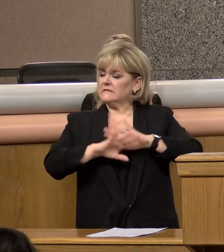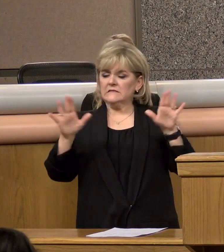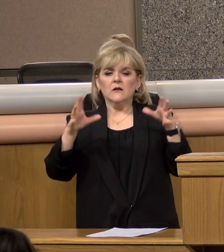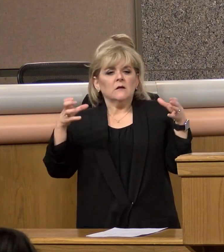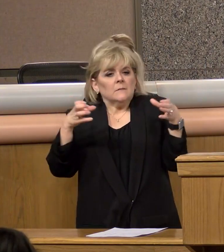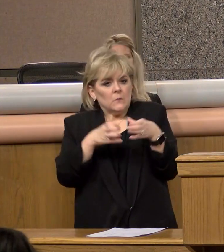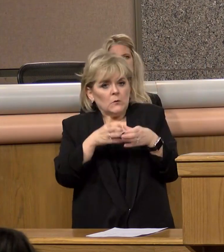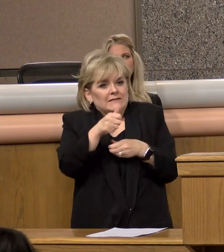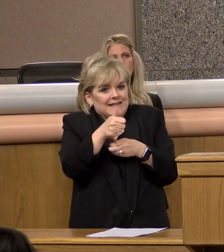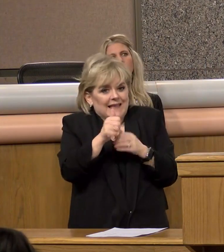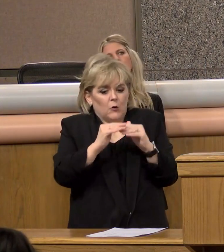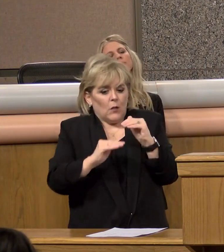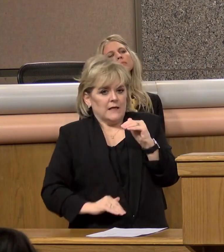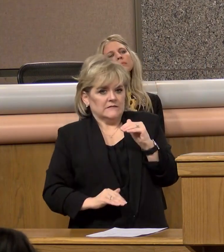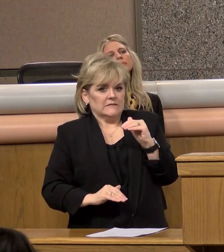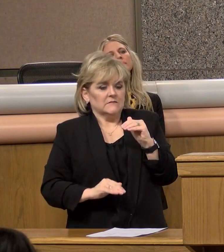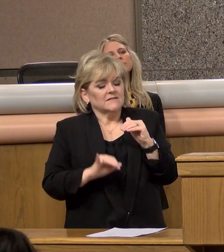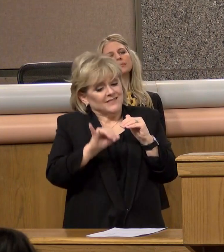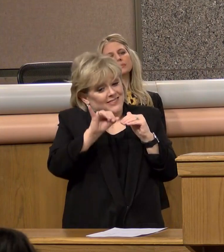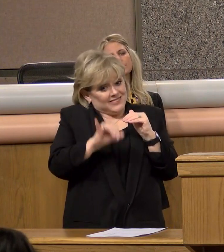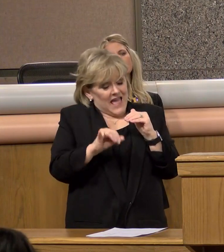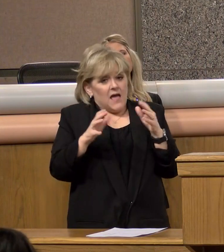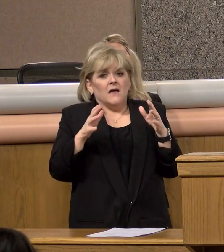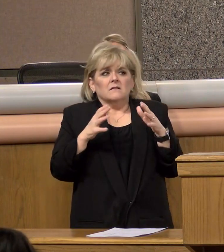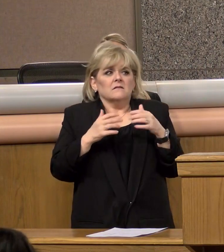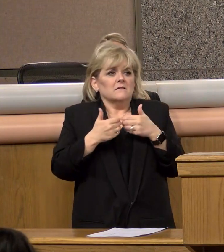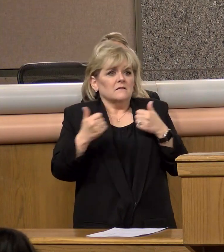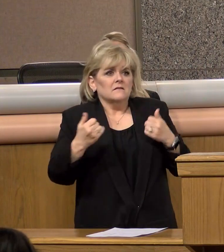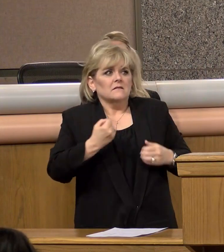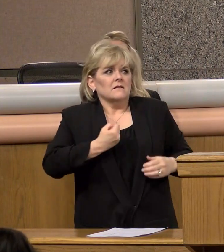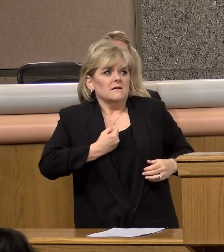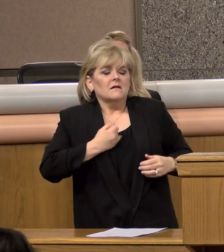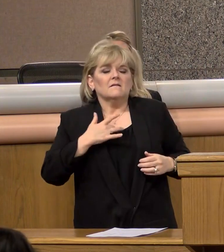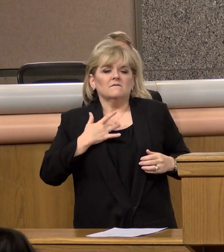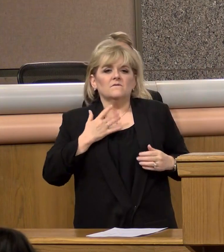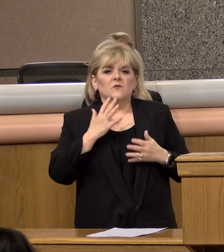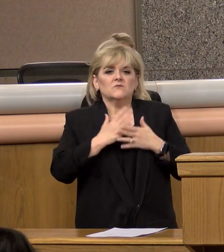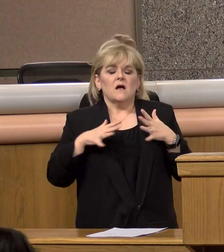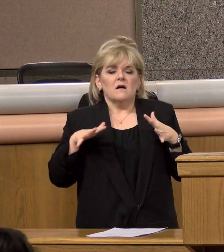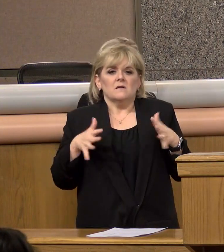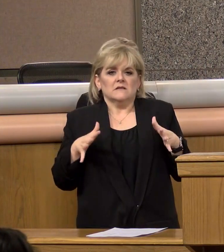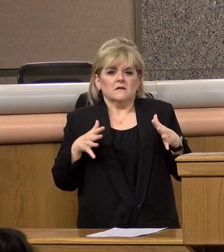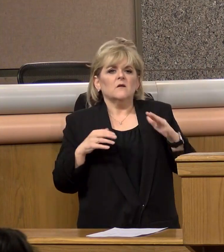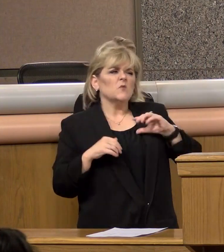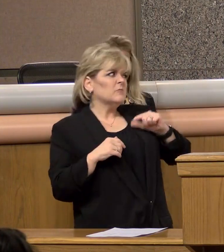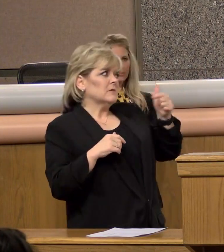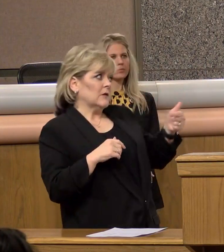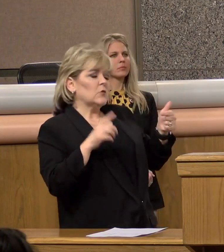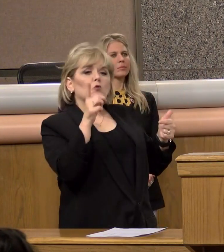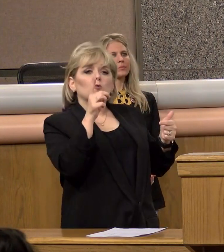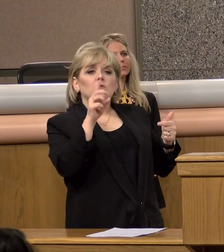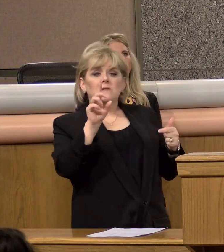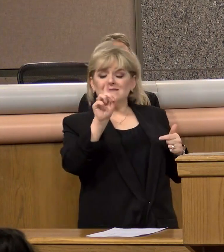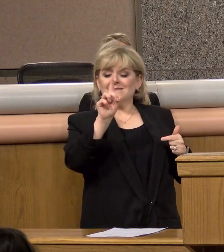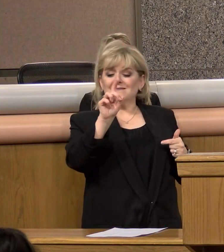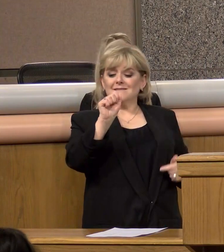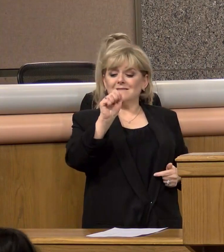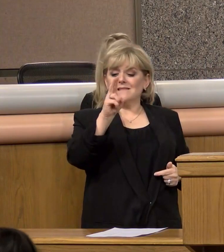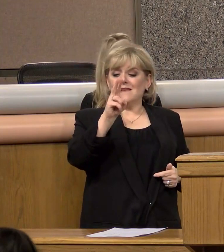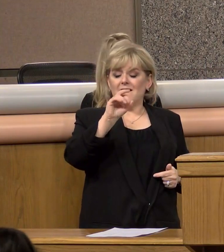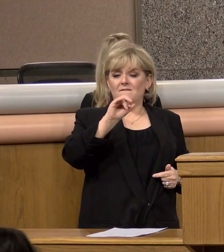some social anxiety. So what the other thing I want to introduce to you today is Dr. David Trotter. He's a psychologist in our department,